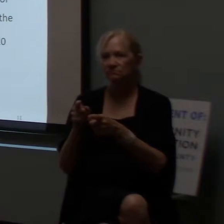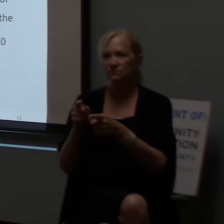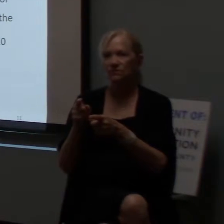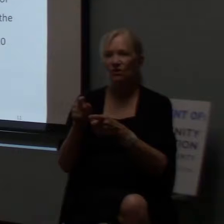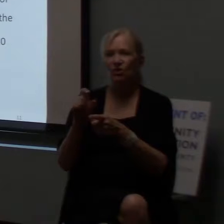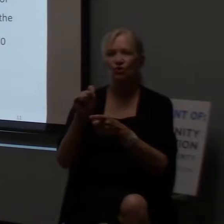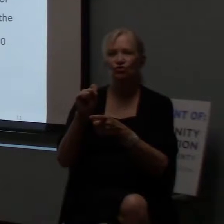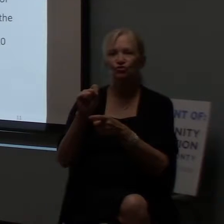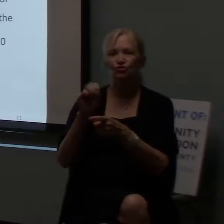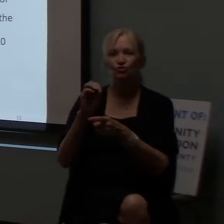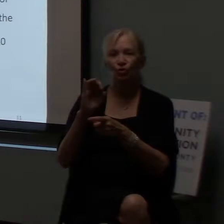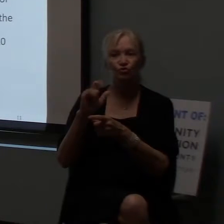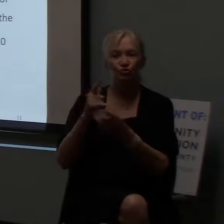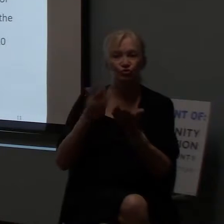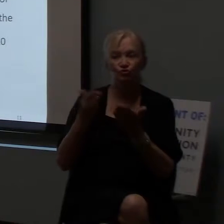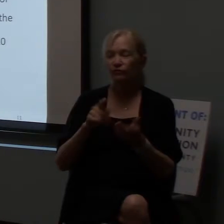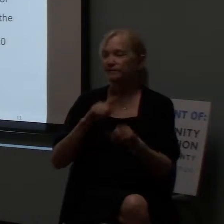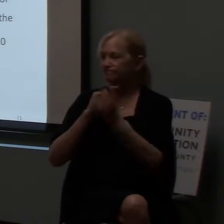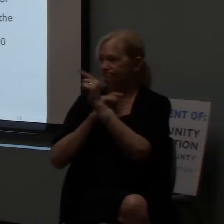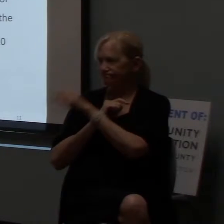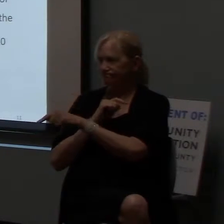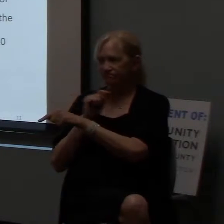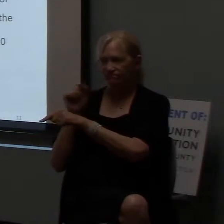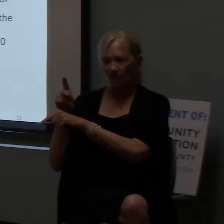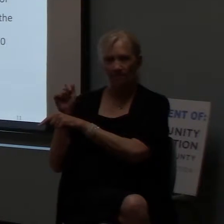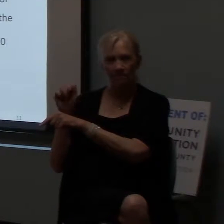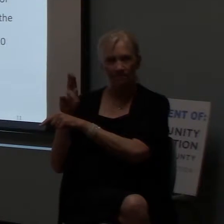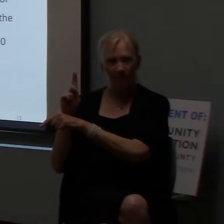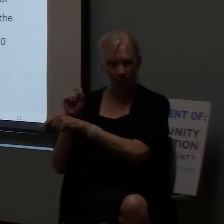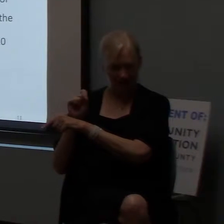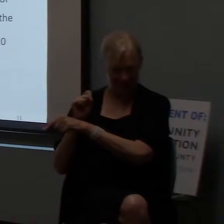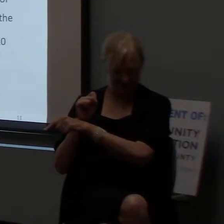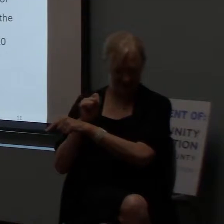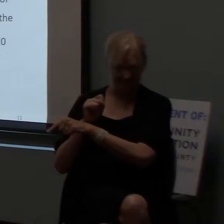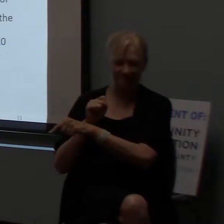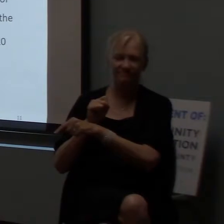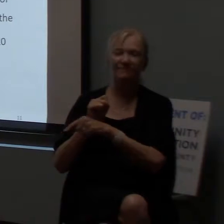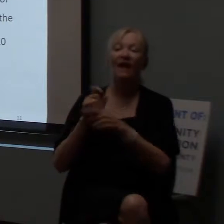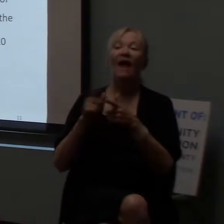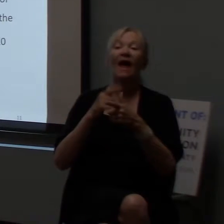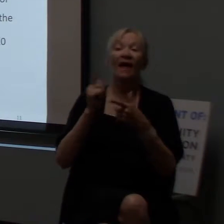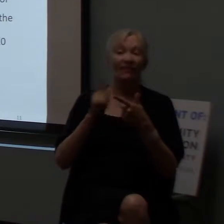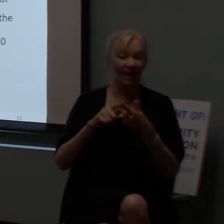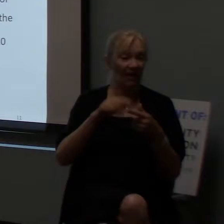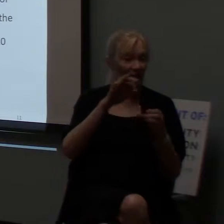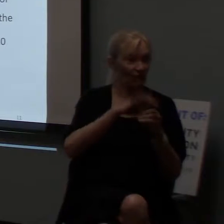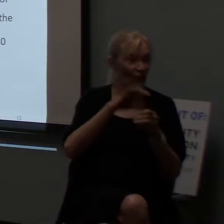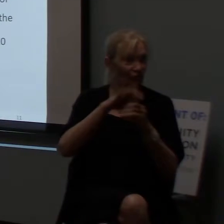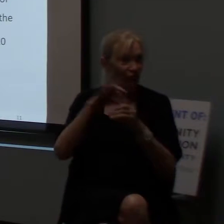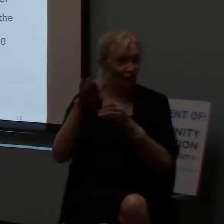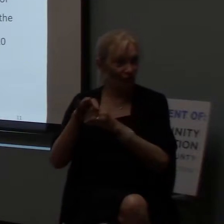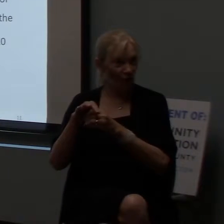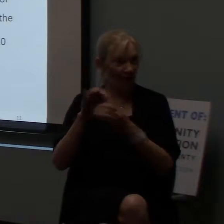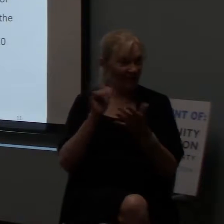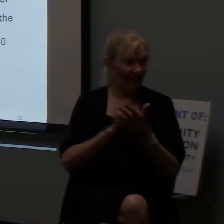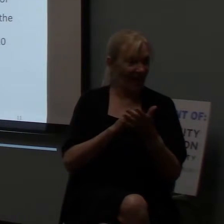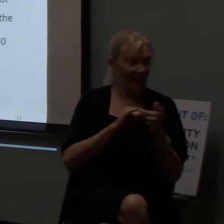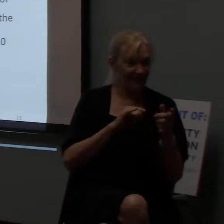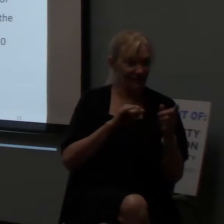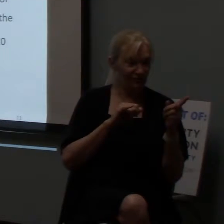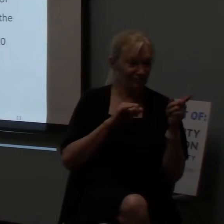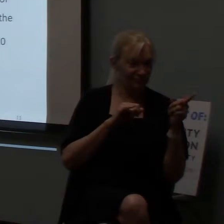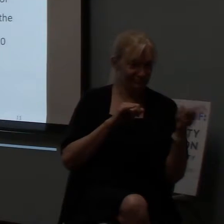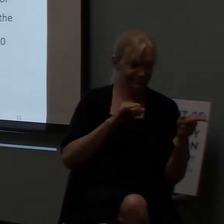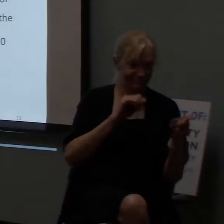this commissioner will be in charge of parks, and then they have to come together to vote on these things that the other persons have worked on, but they